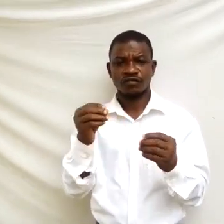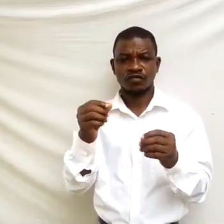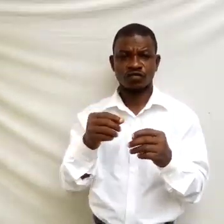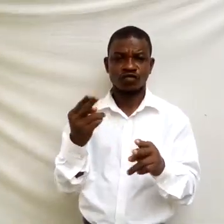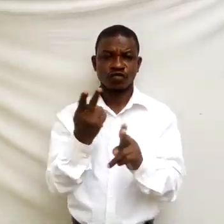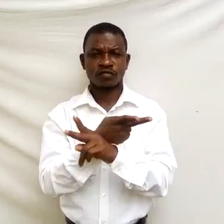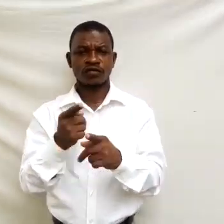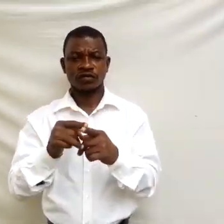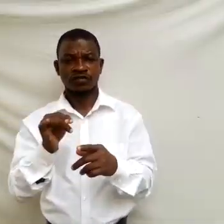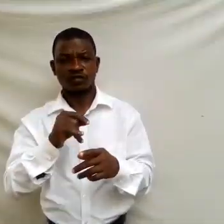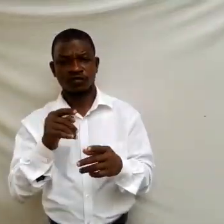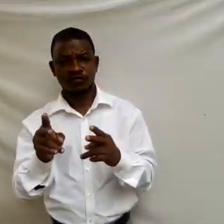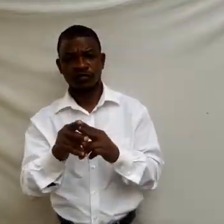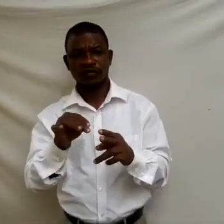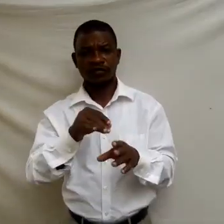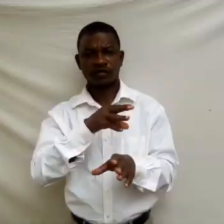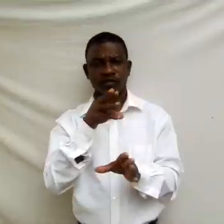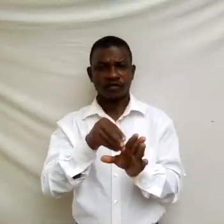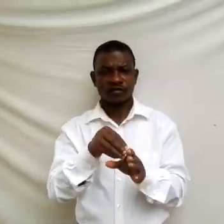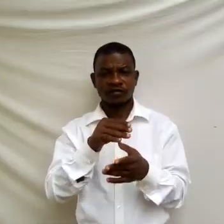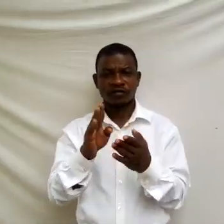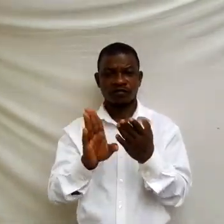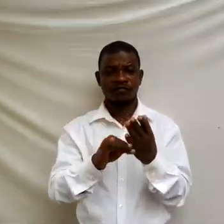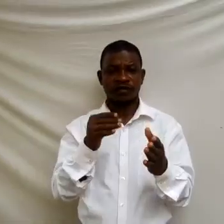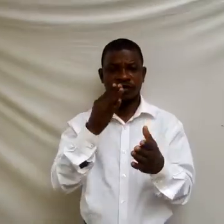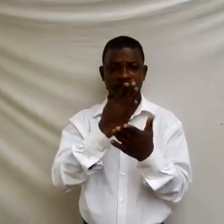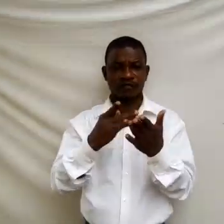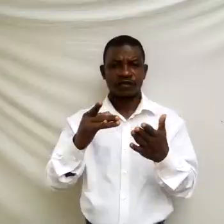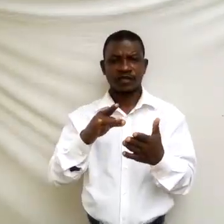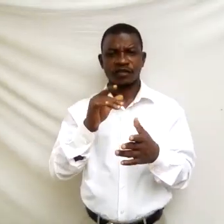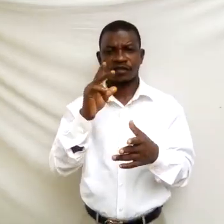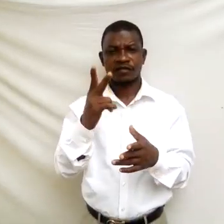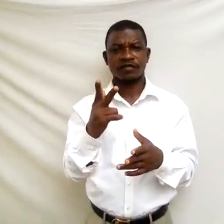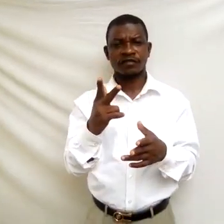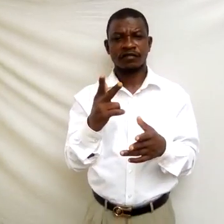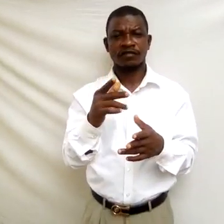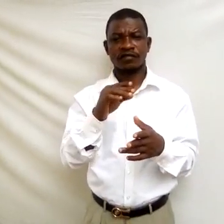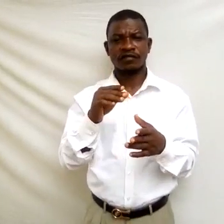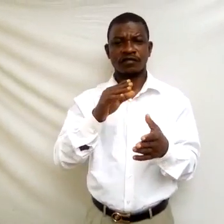2. Integration by parts, 3. Partial fraction.